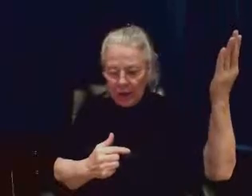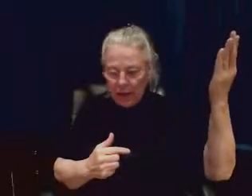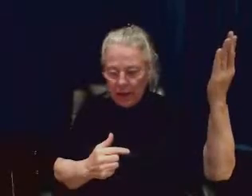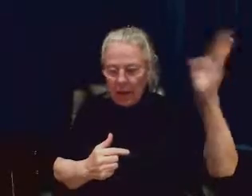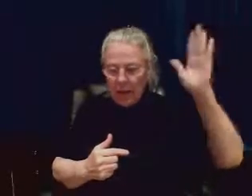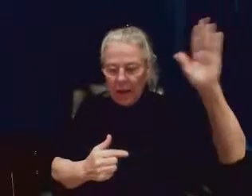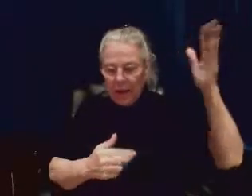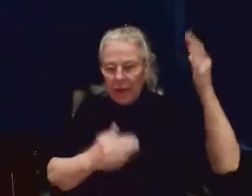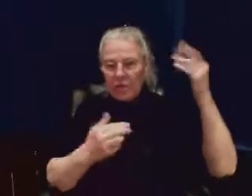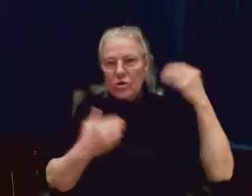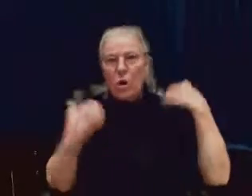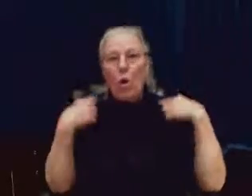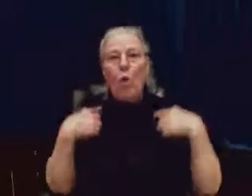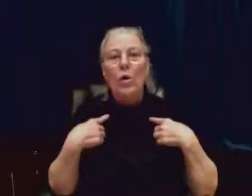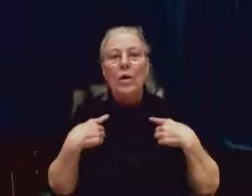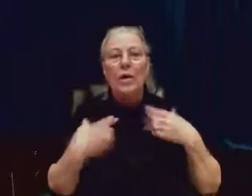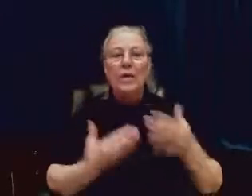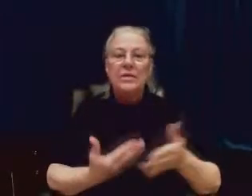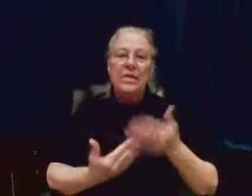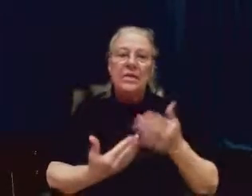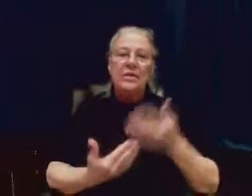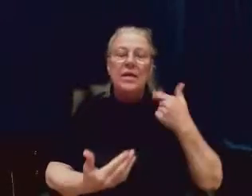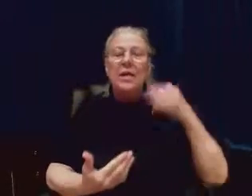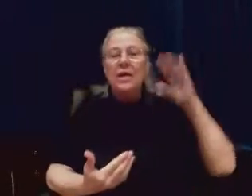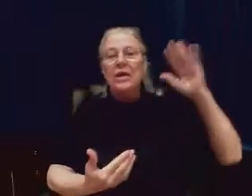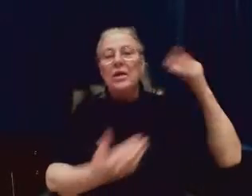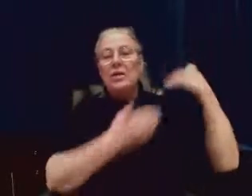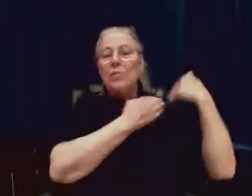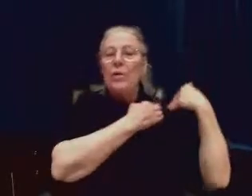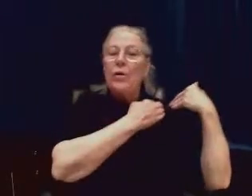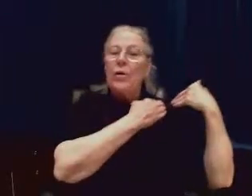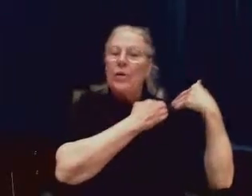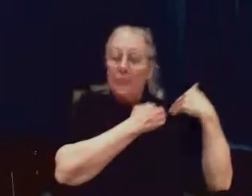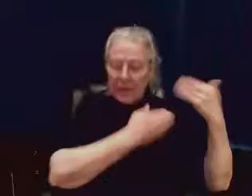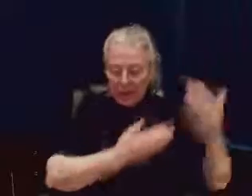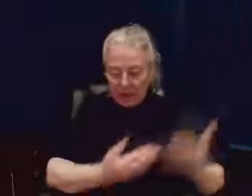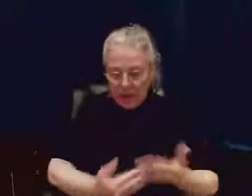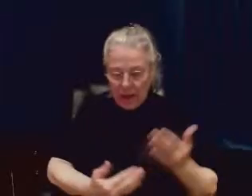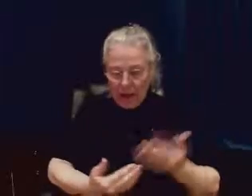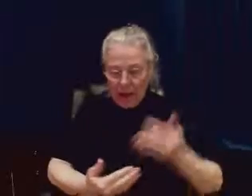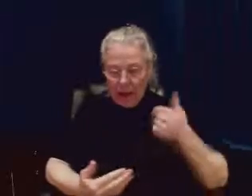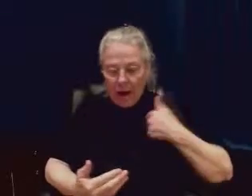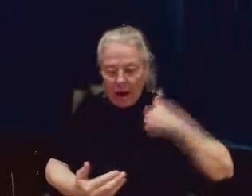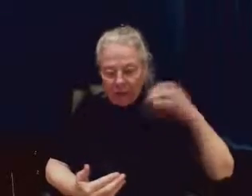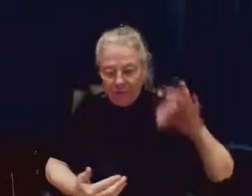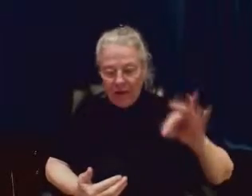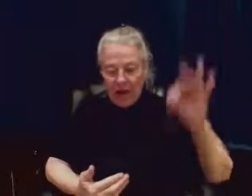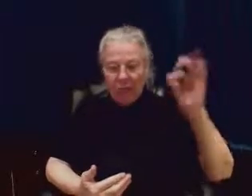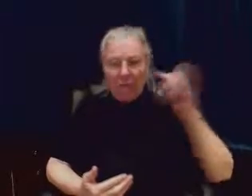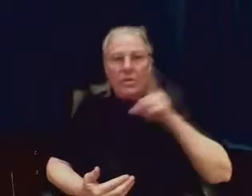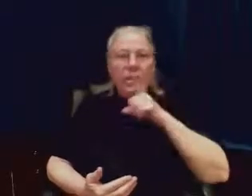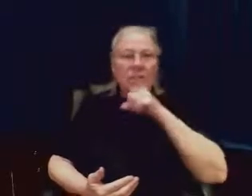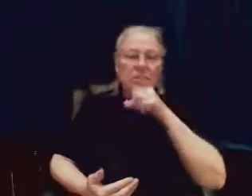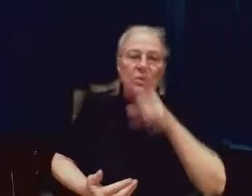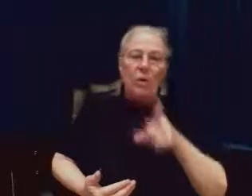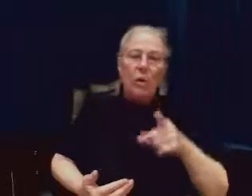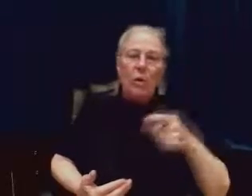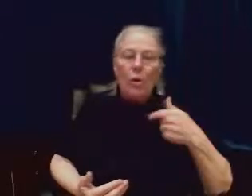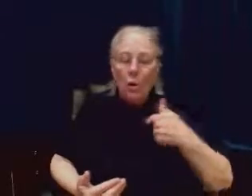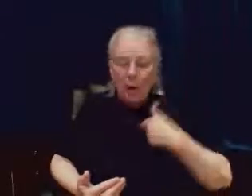him. His yoke is easy, his burden is light. I found it so,